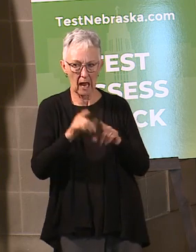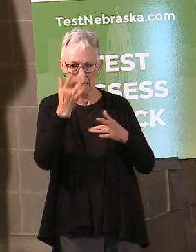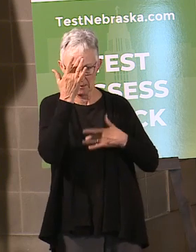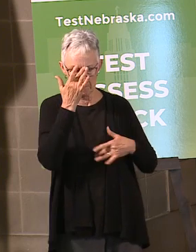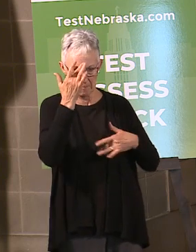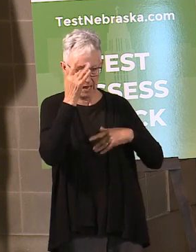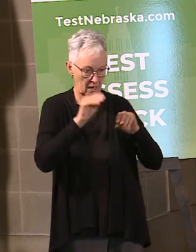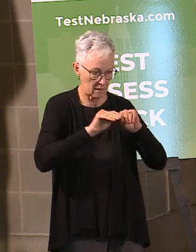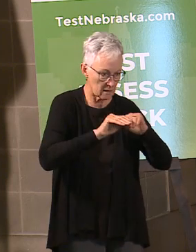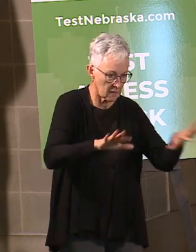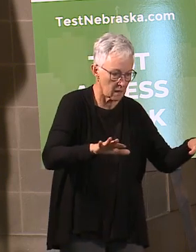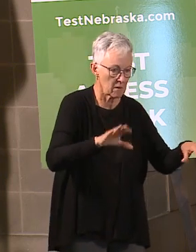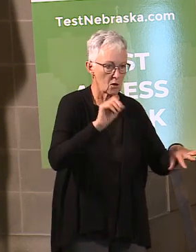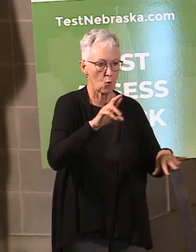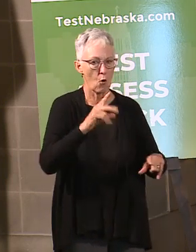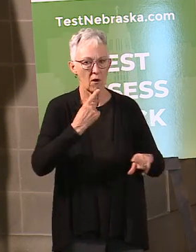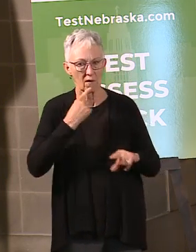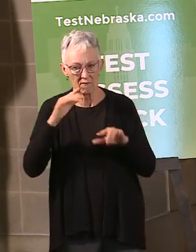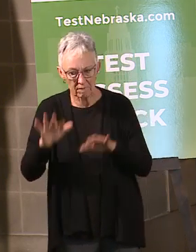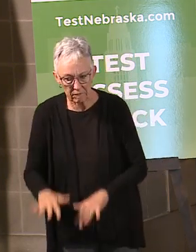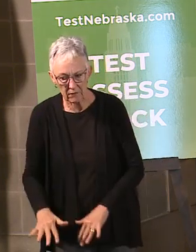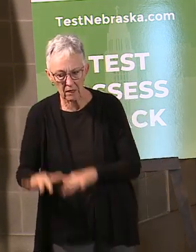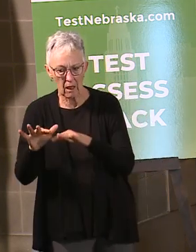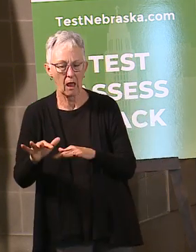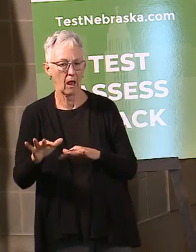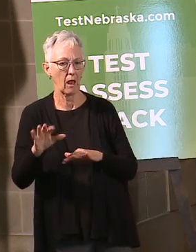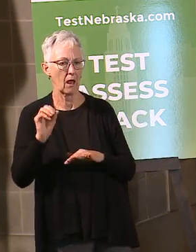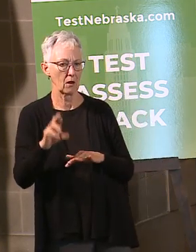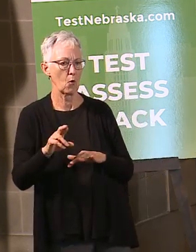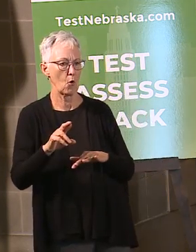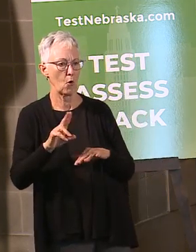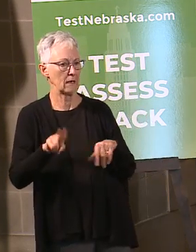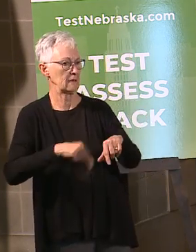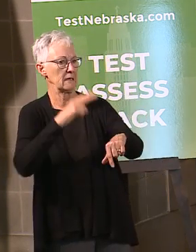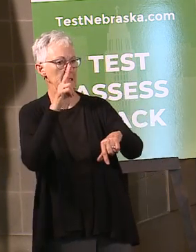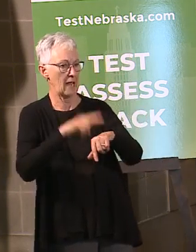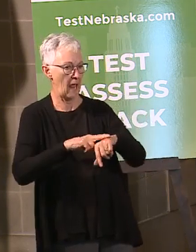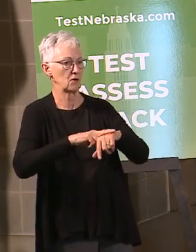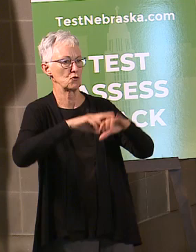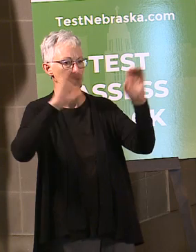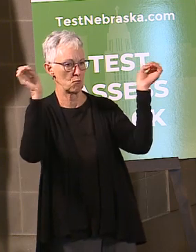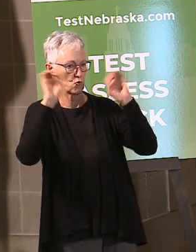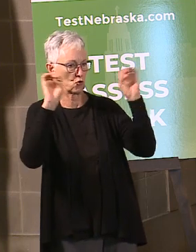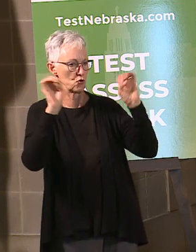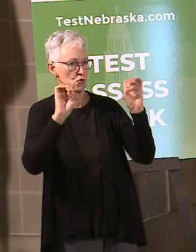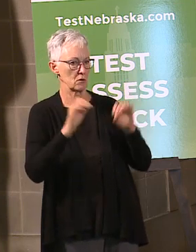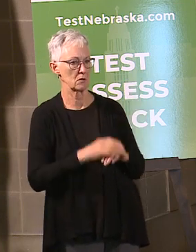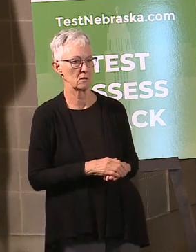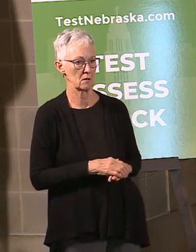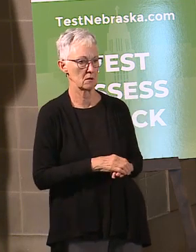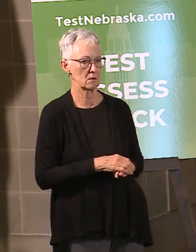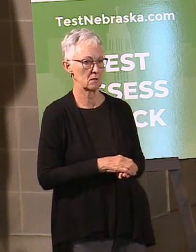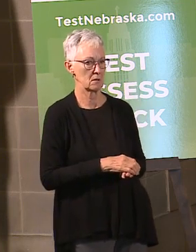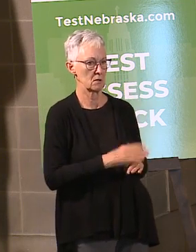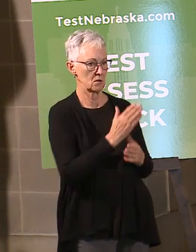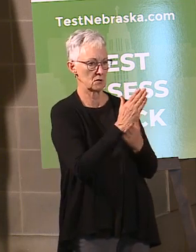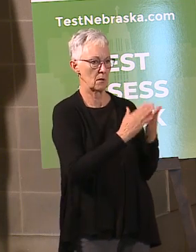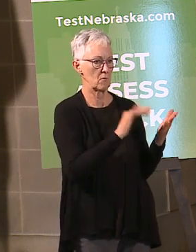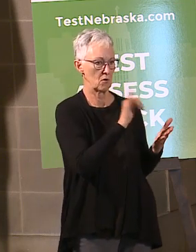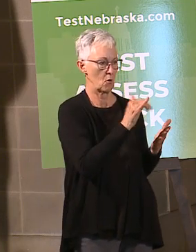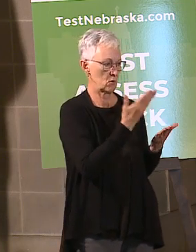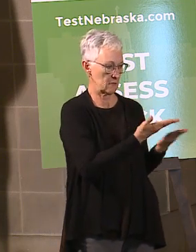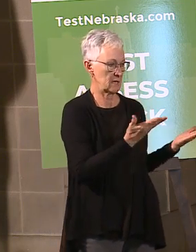I would say that it's well recognized within the Constitution that the kinds of things we're doing are absolutely appropriate to be able to